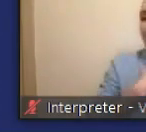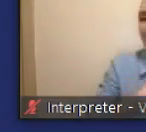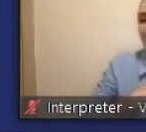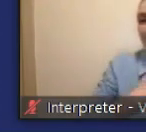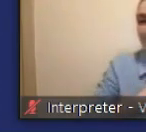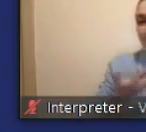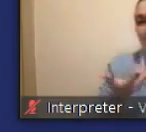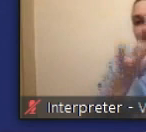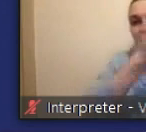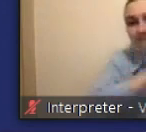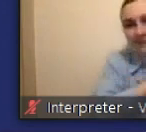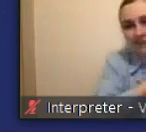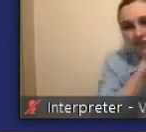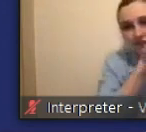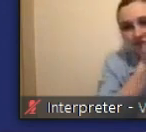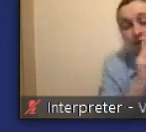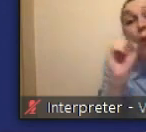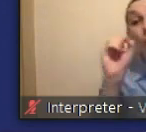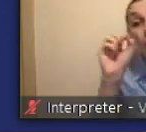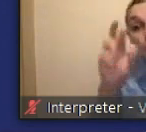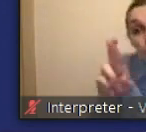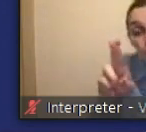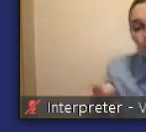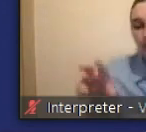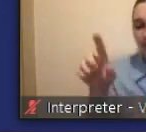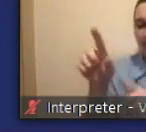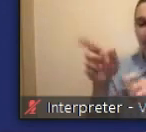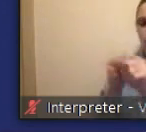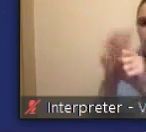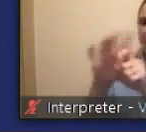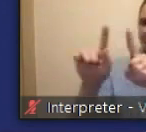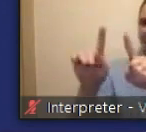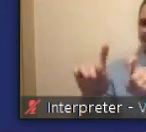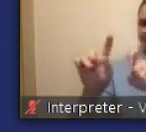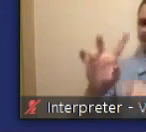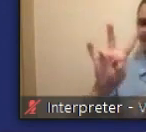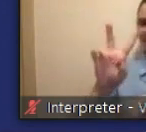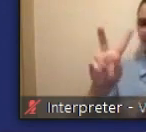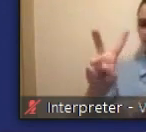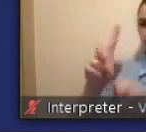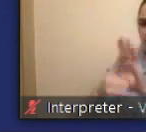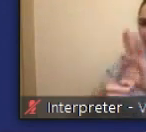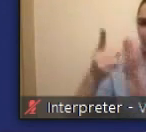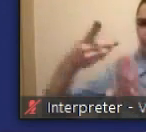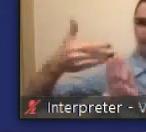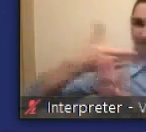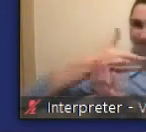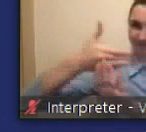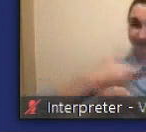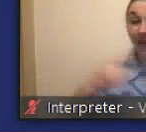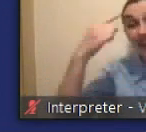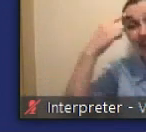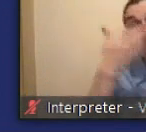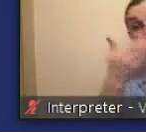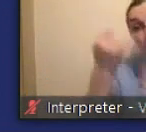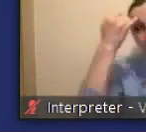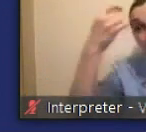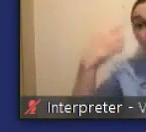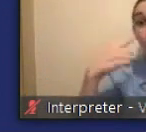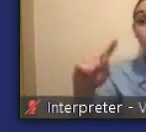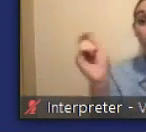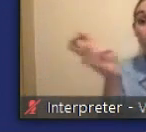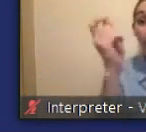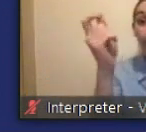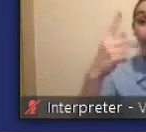72 hours. I think this can be both for your holiday parties at home as well as those for